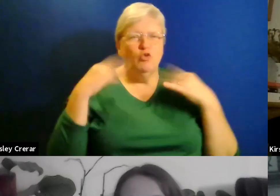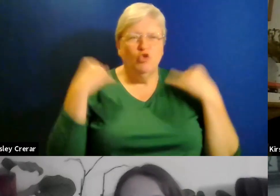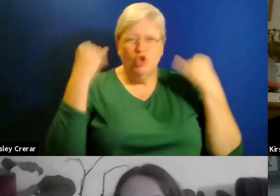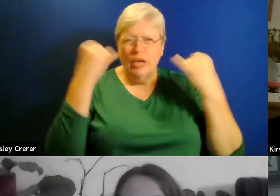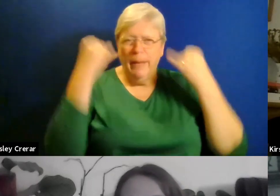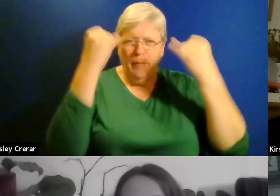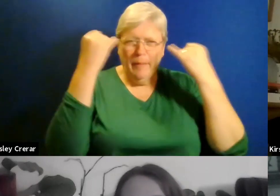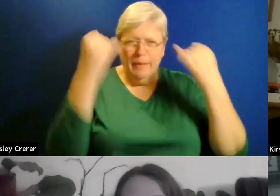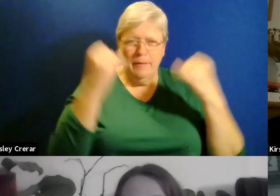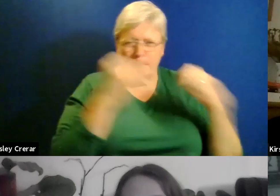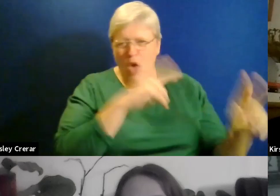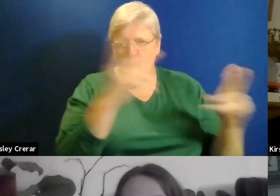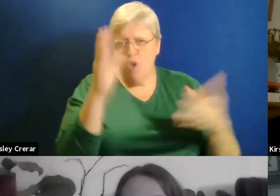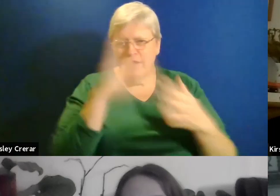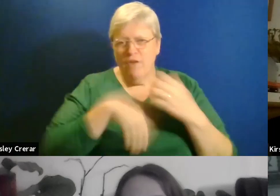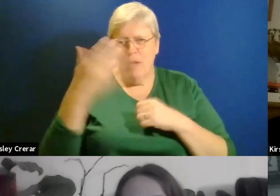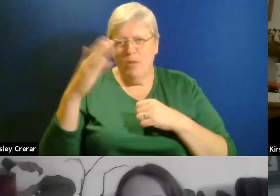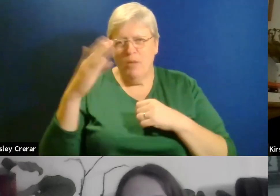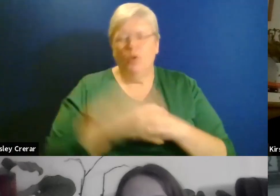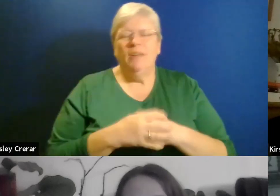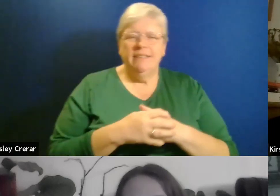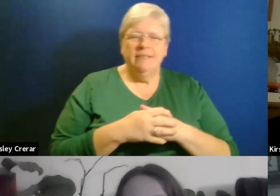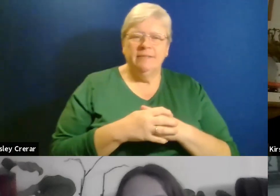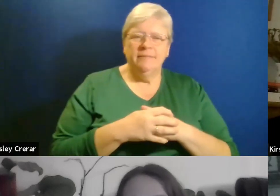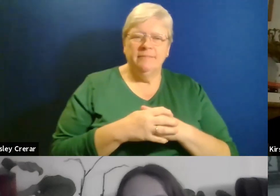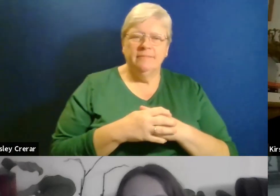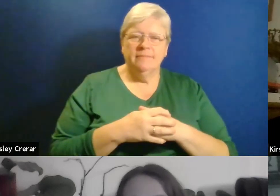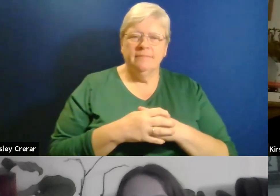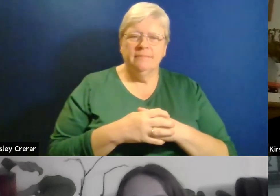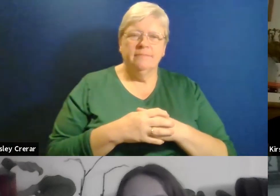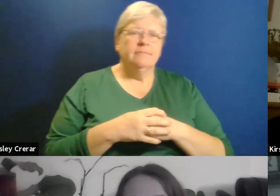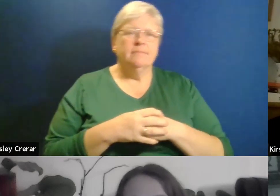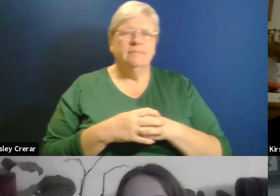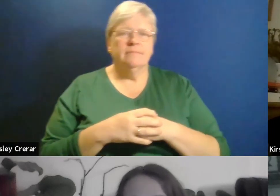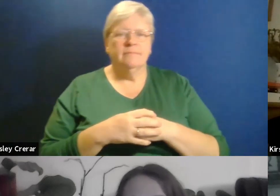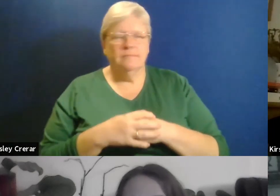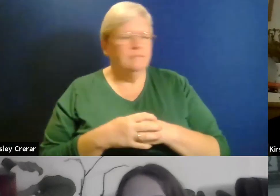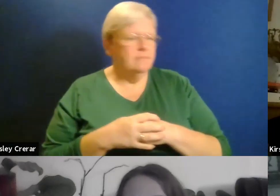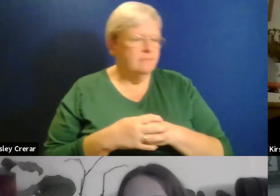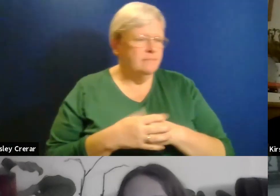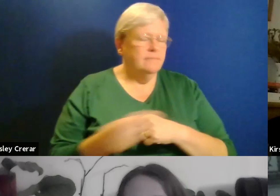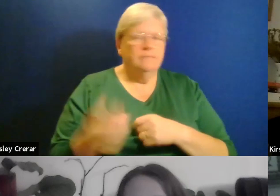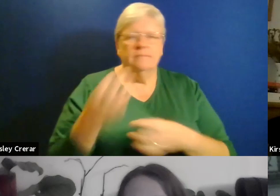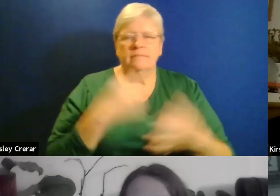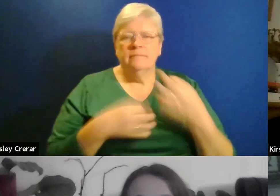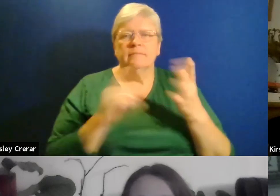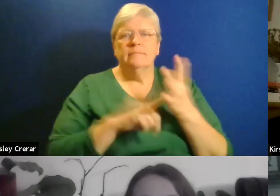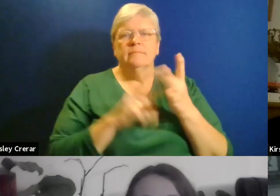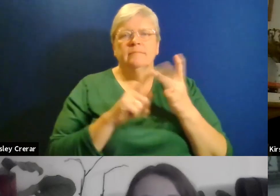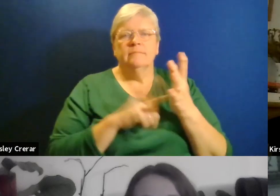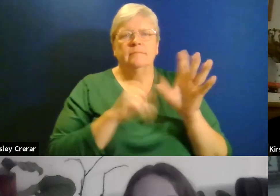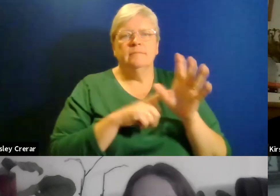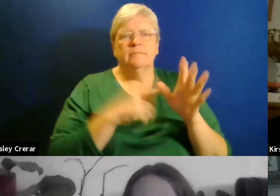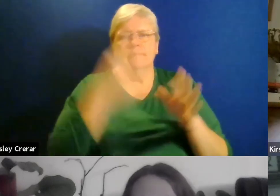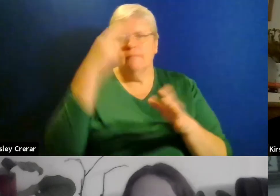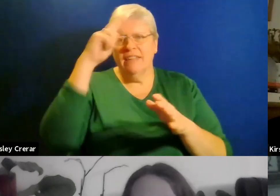sheep from my window. So then we've got some questions. So Lily, where does the name